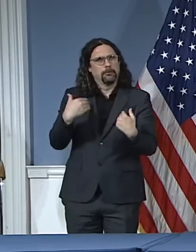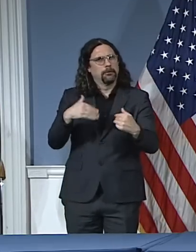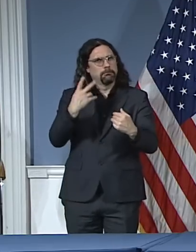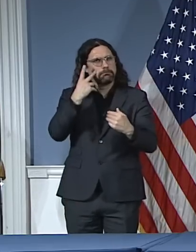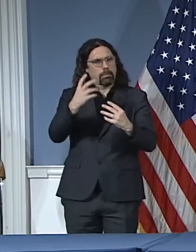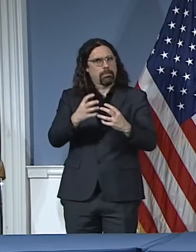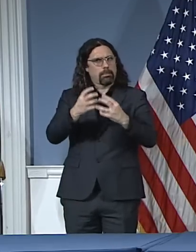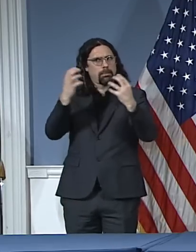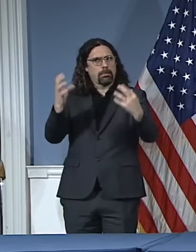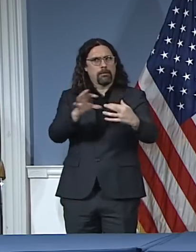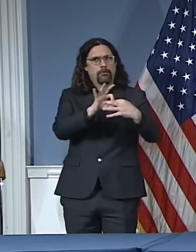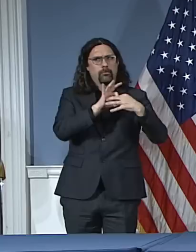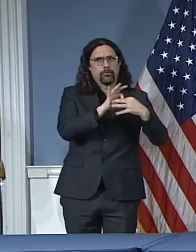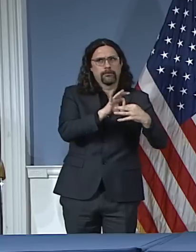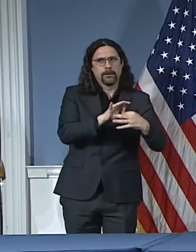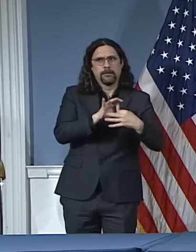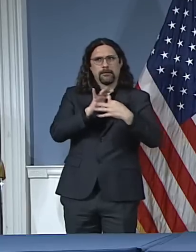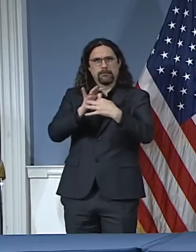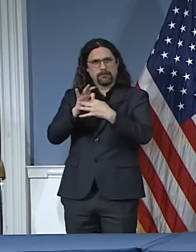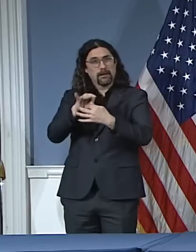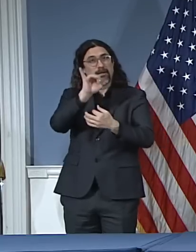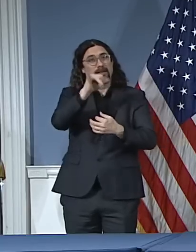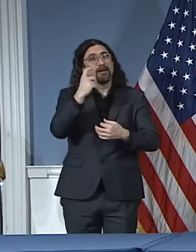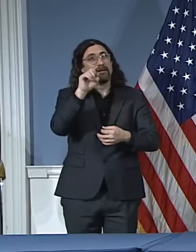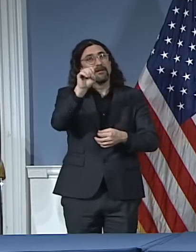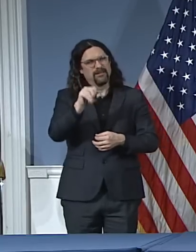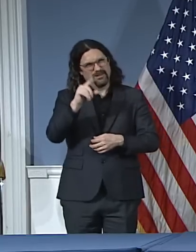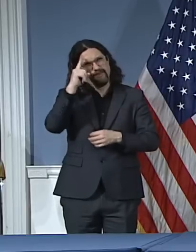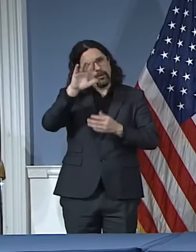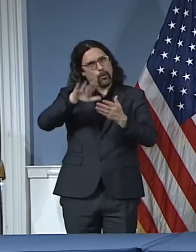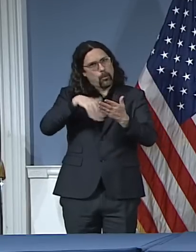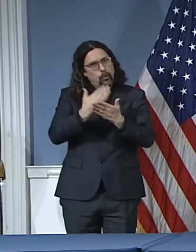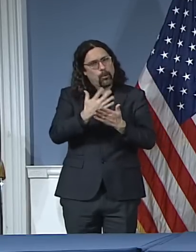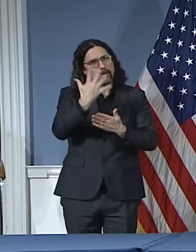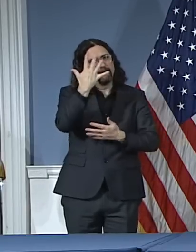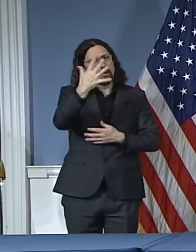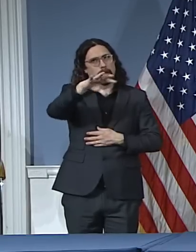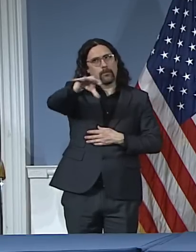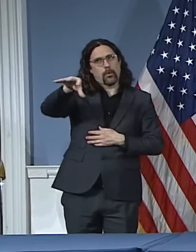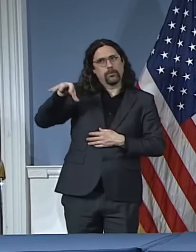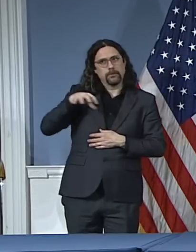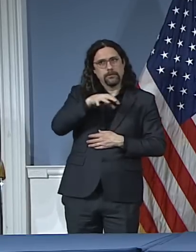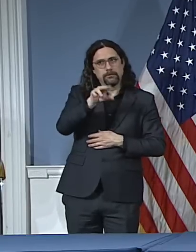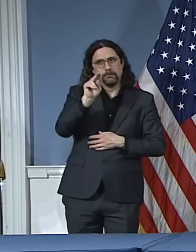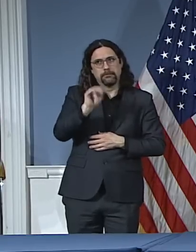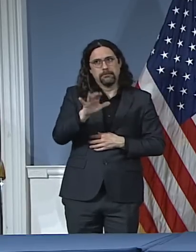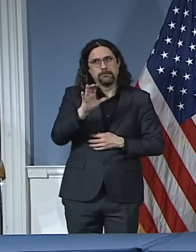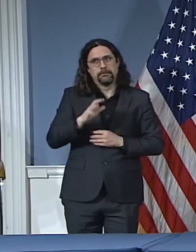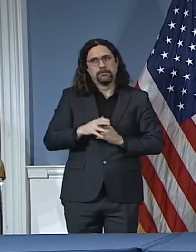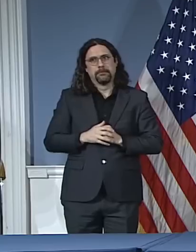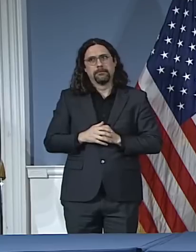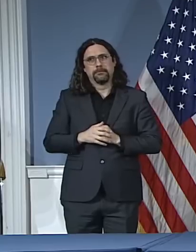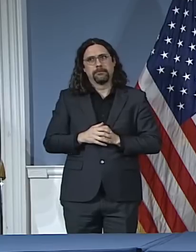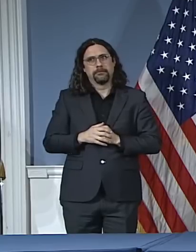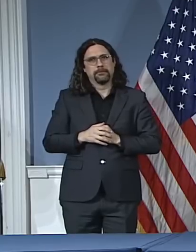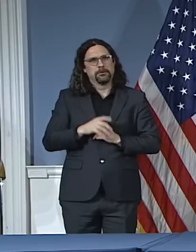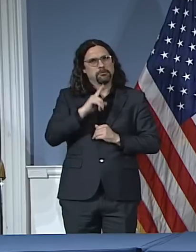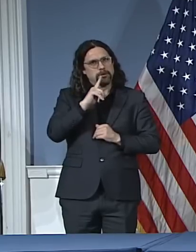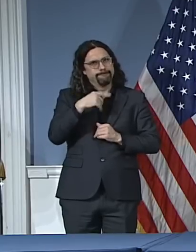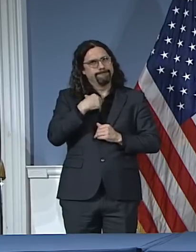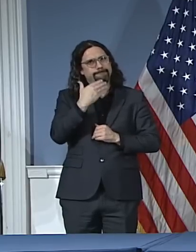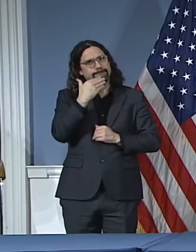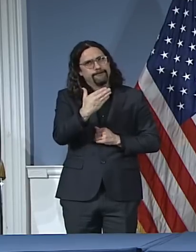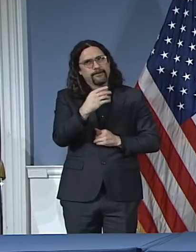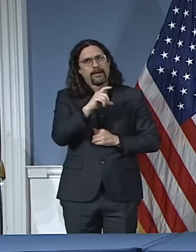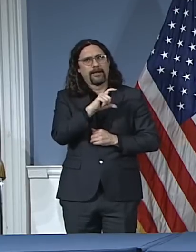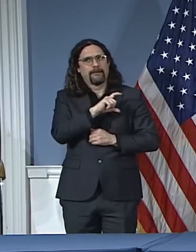boroughs. You're seeing tasks picked up by the men and women of the police department in reaching out to elderly people that may not